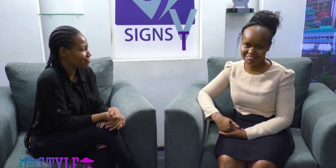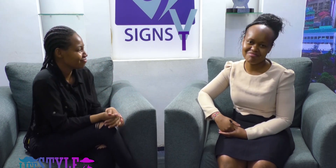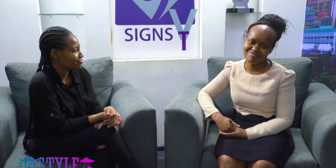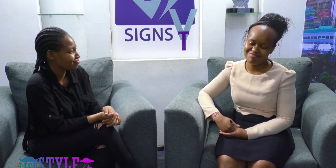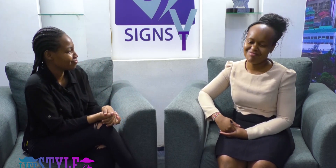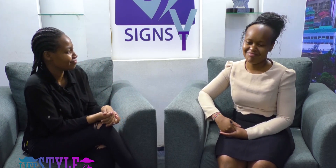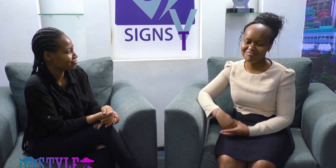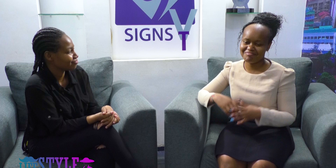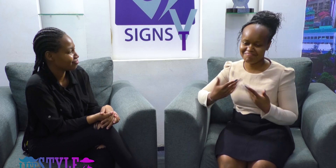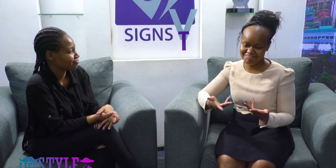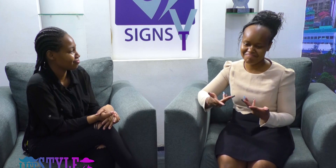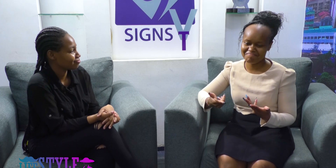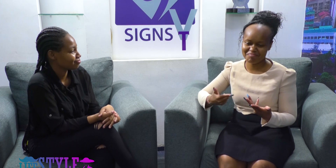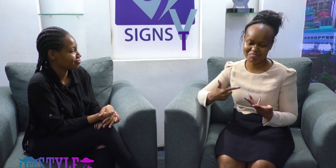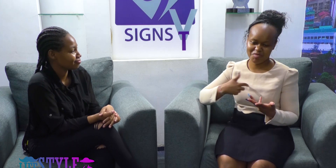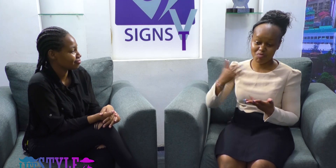what are your goals in the future?